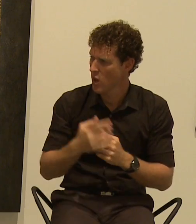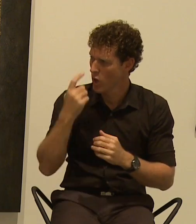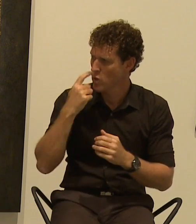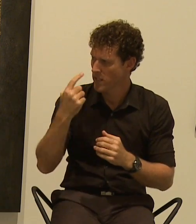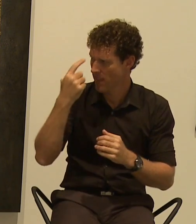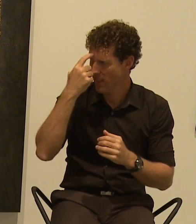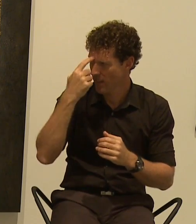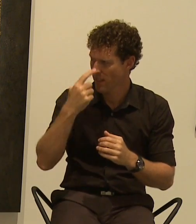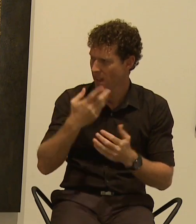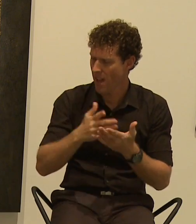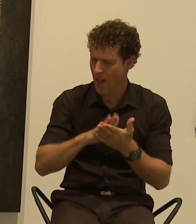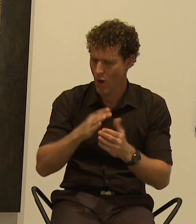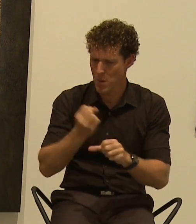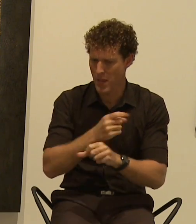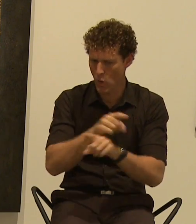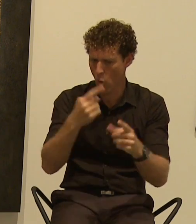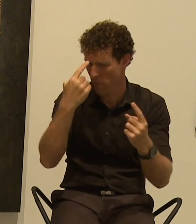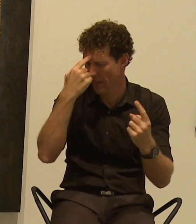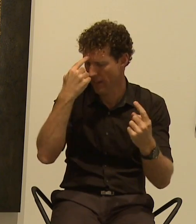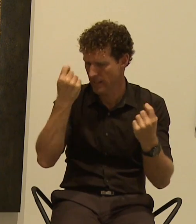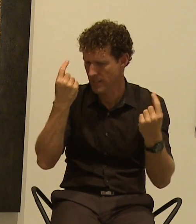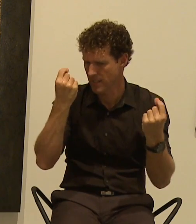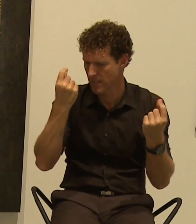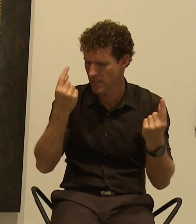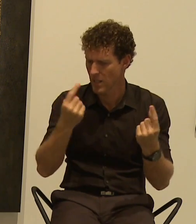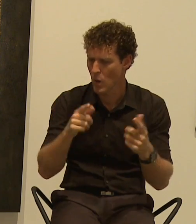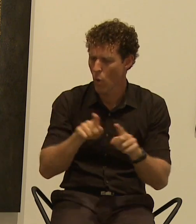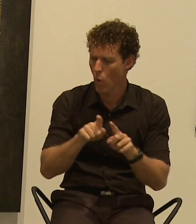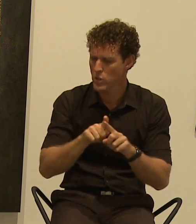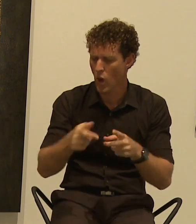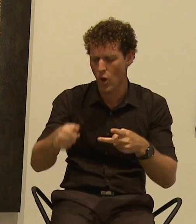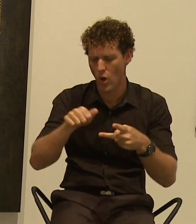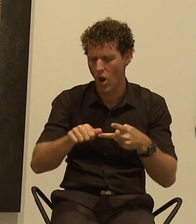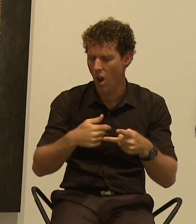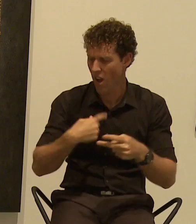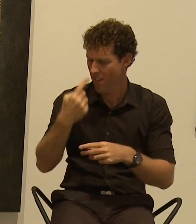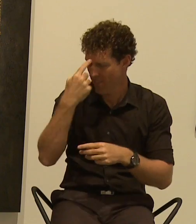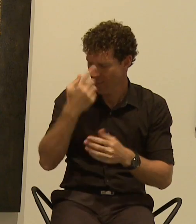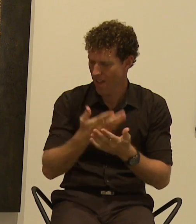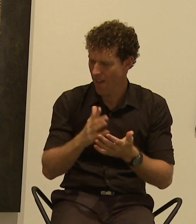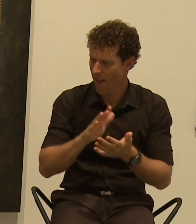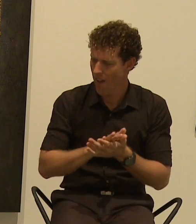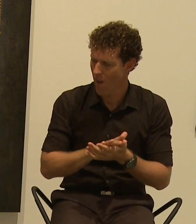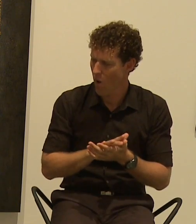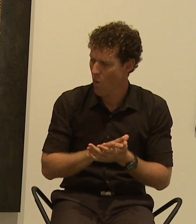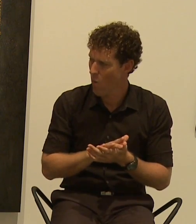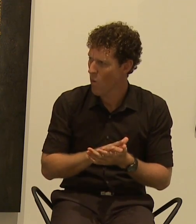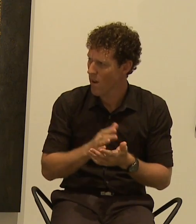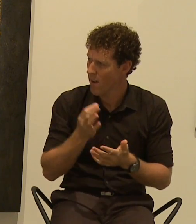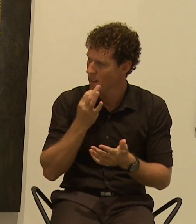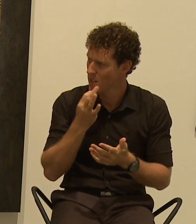and then, but it's also, I found it to be kind